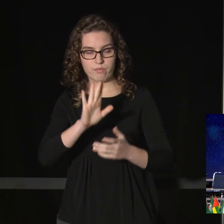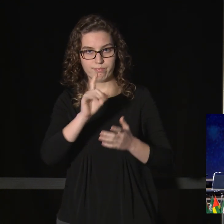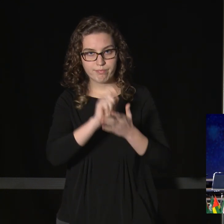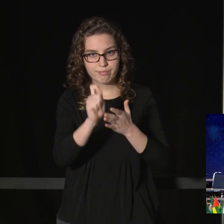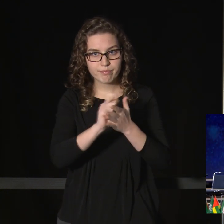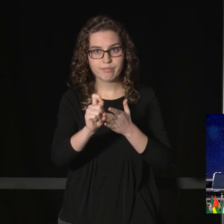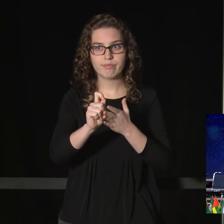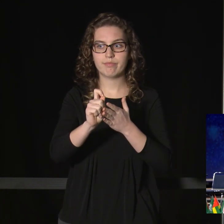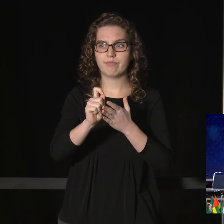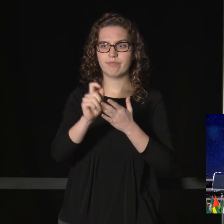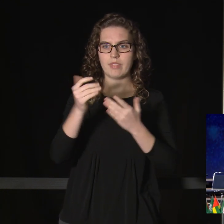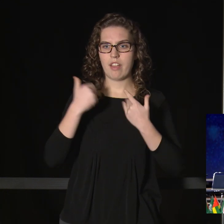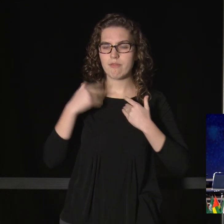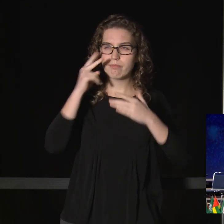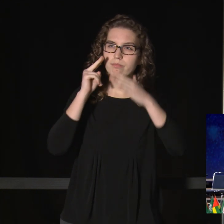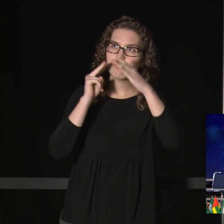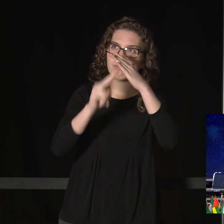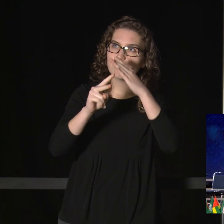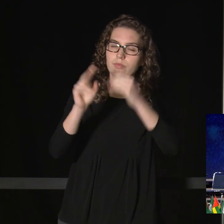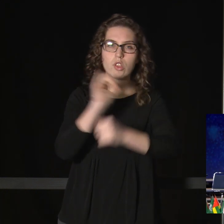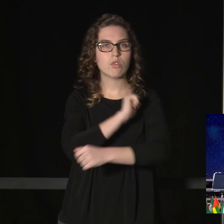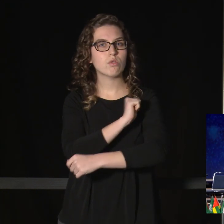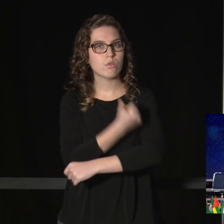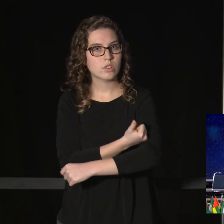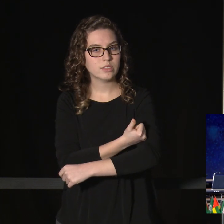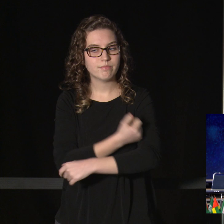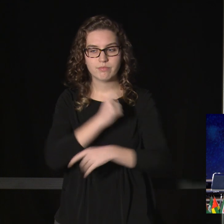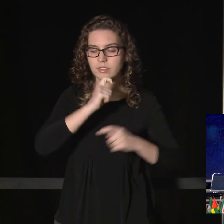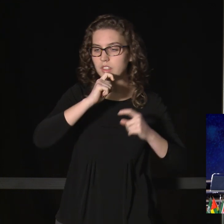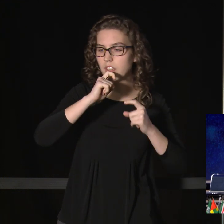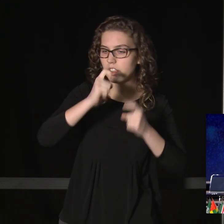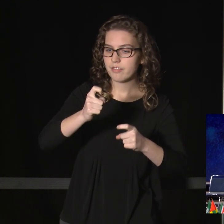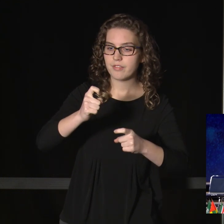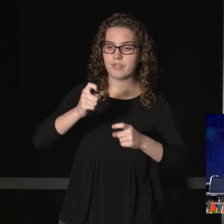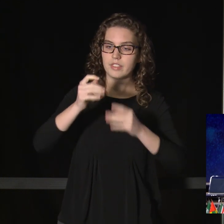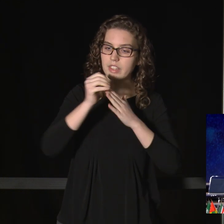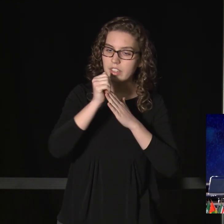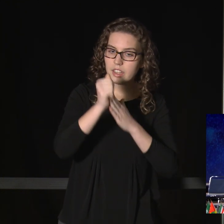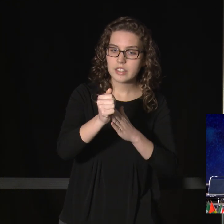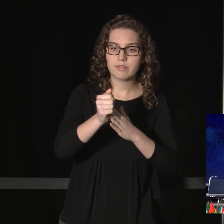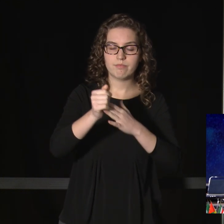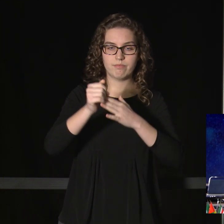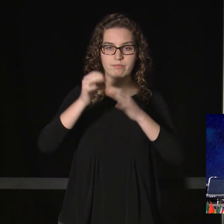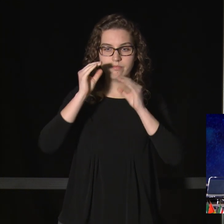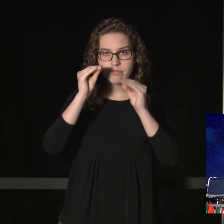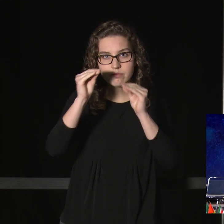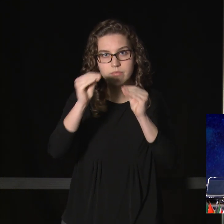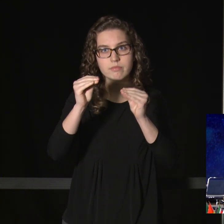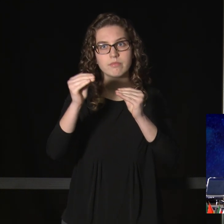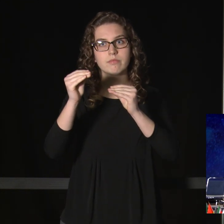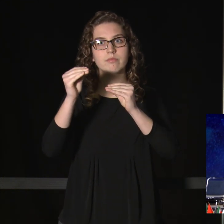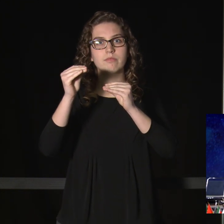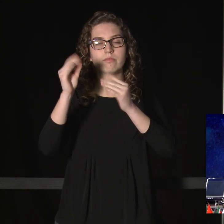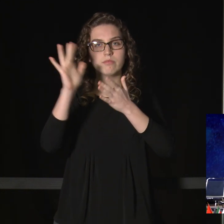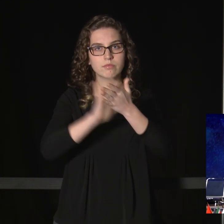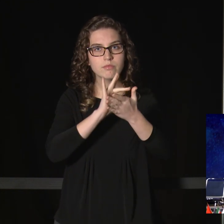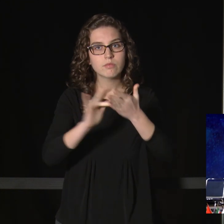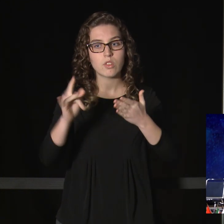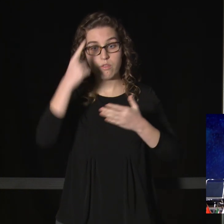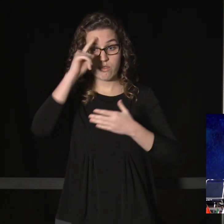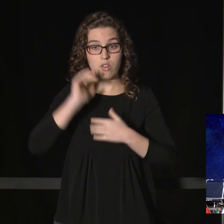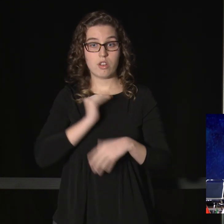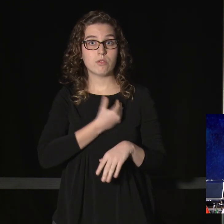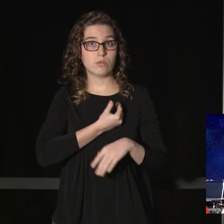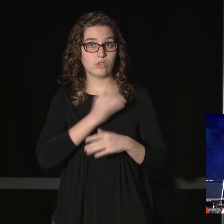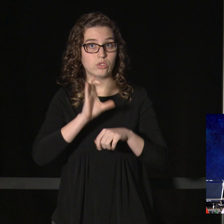prophetic authority and provide guidance, instruction, and correction for our church. But there are so many who do